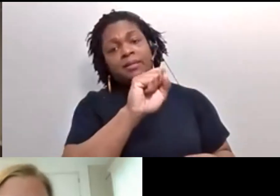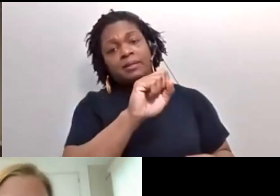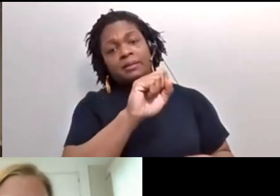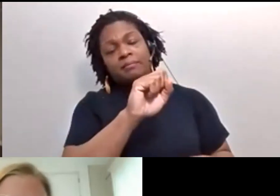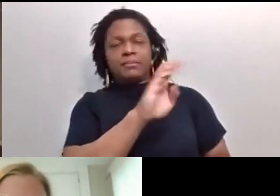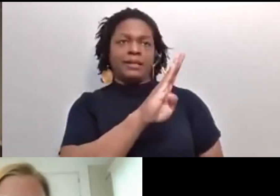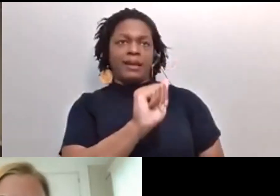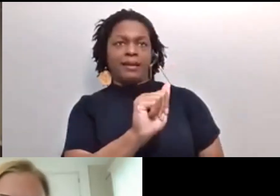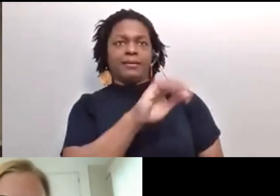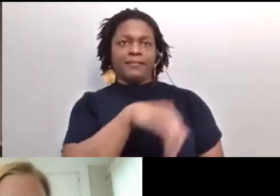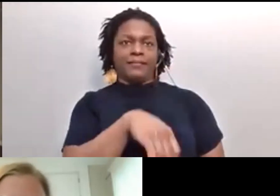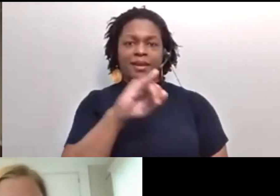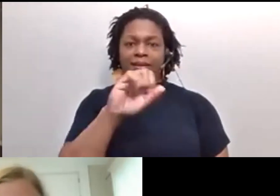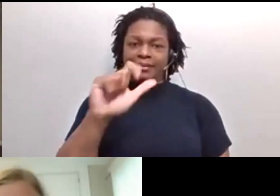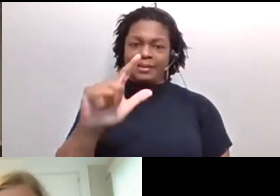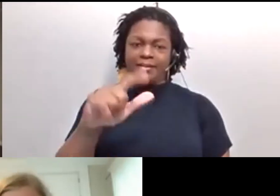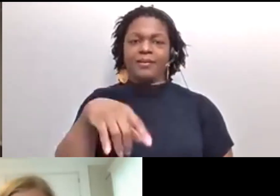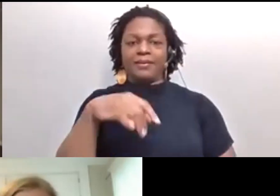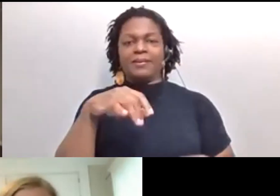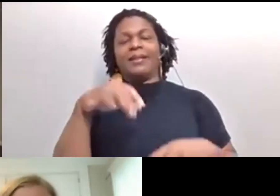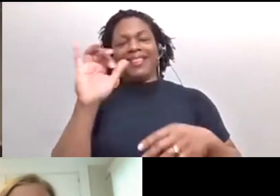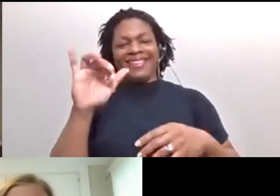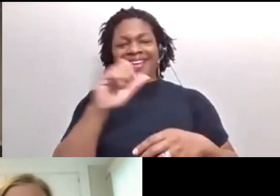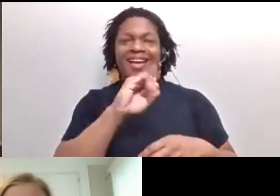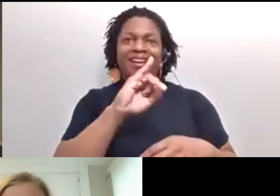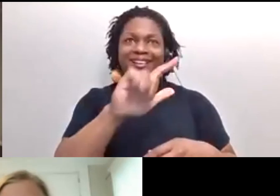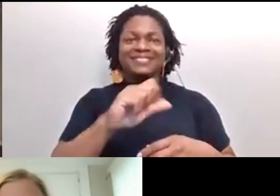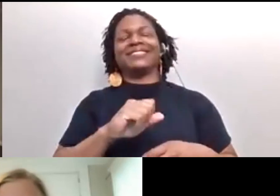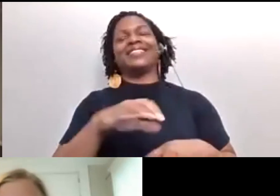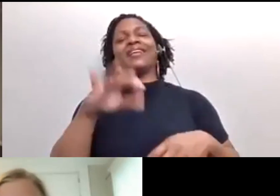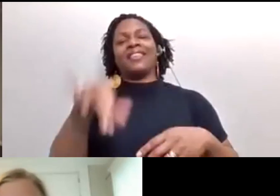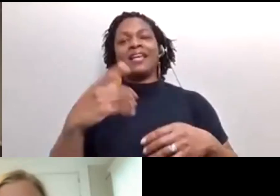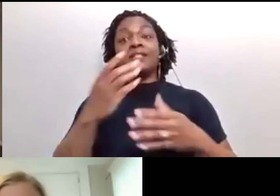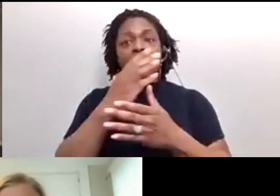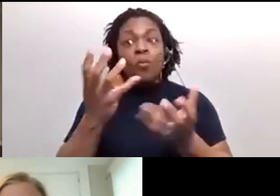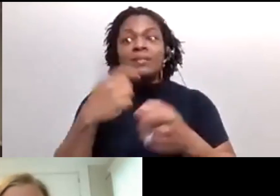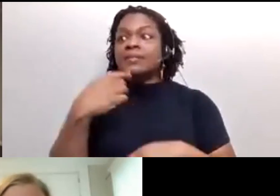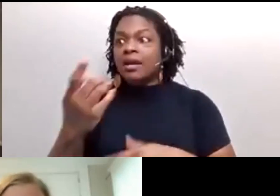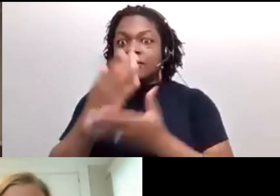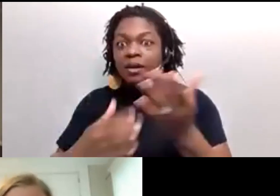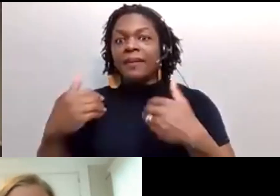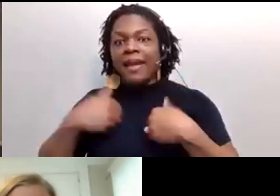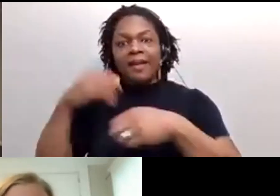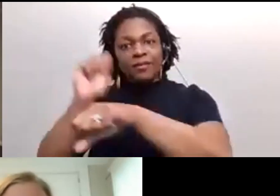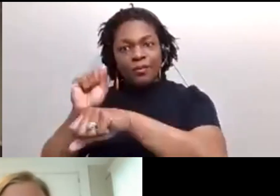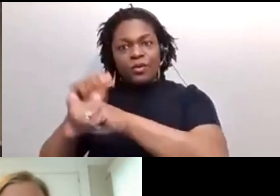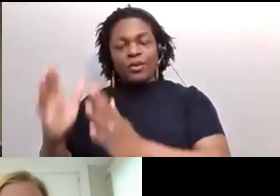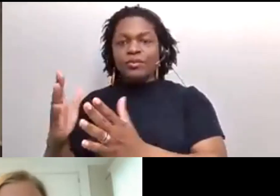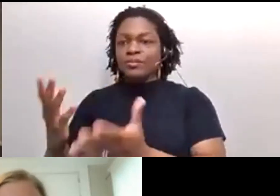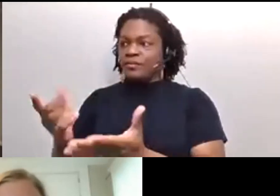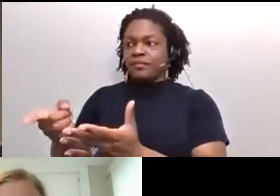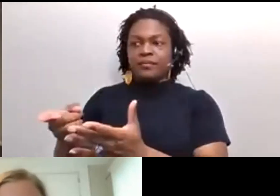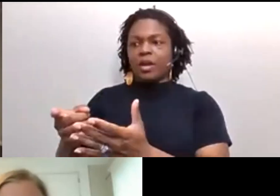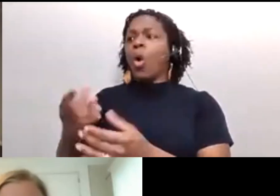And I'm like you guys, I don't want to tell some employees you're going to get a raise and the other ones you can't. And we